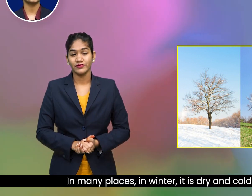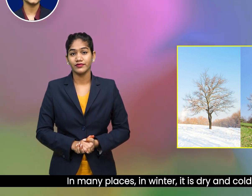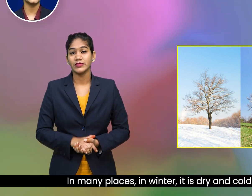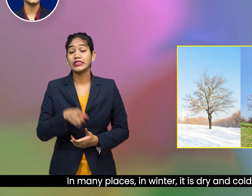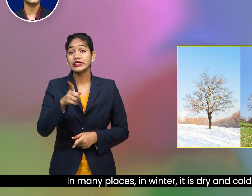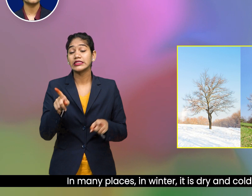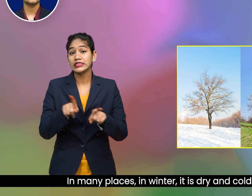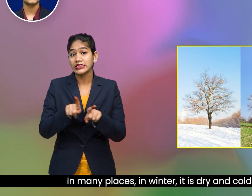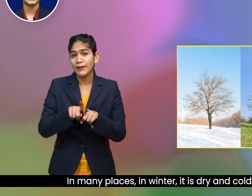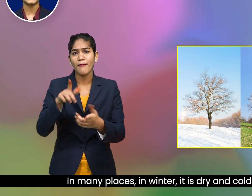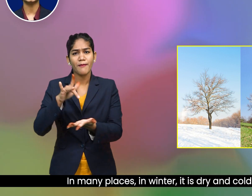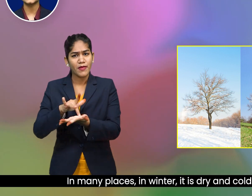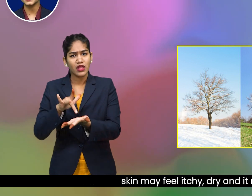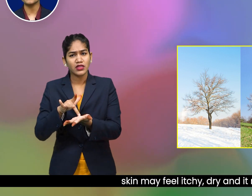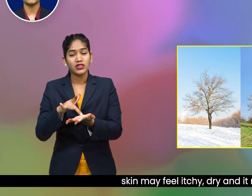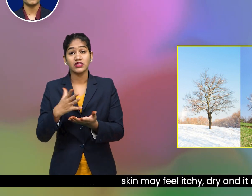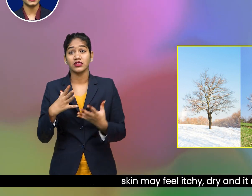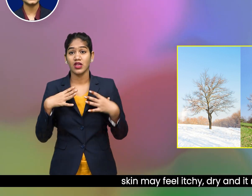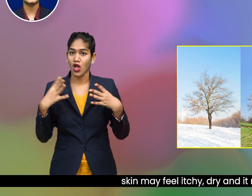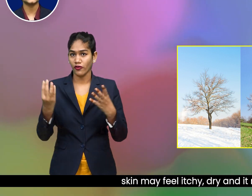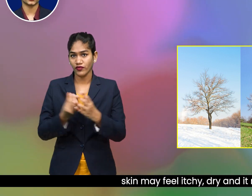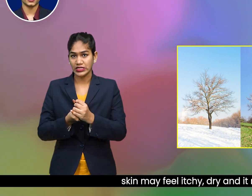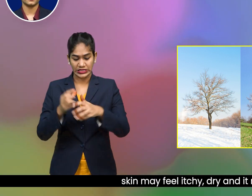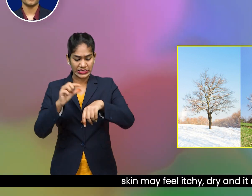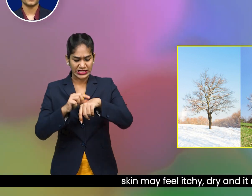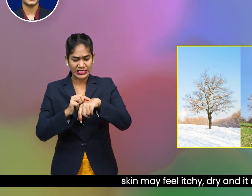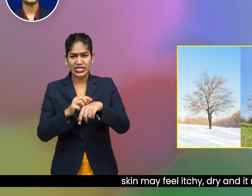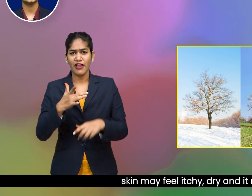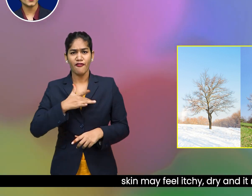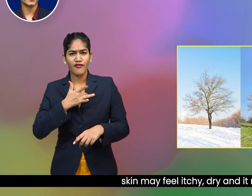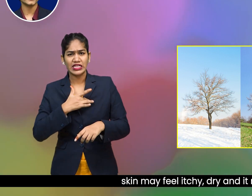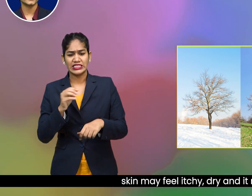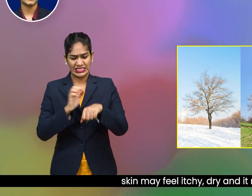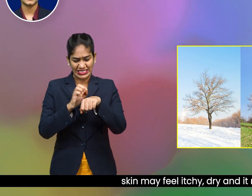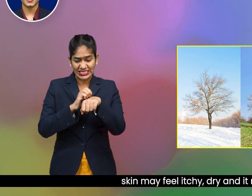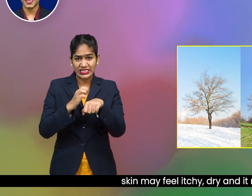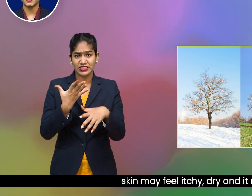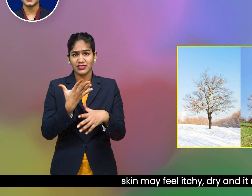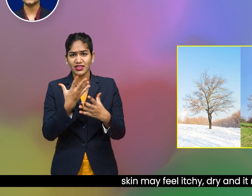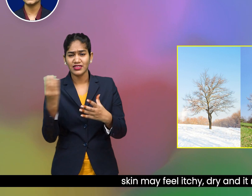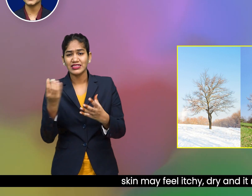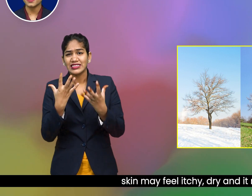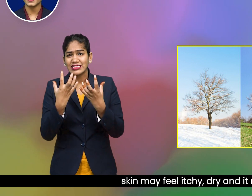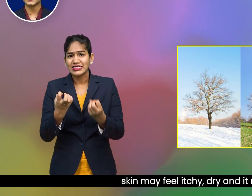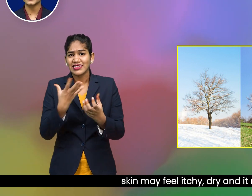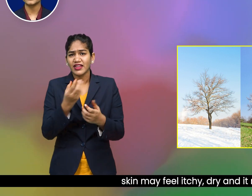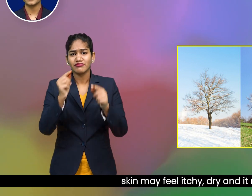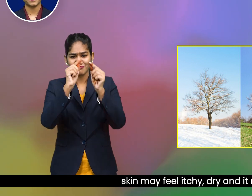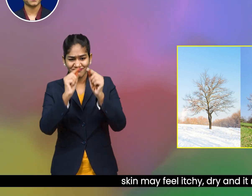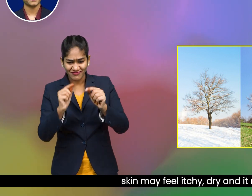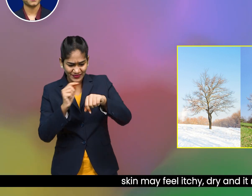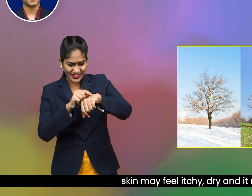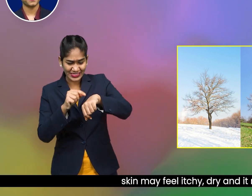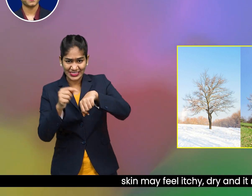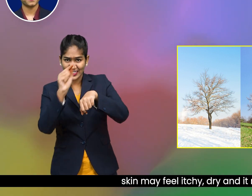In such places, our skin may feel itchy, dry, and it may crack.